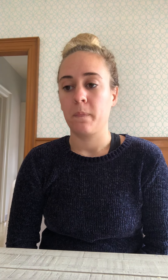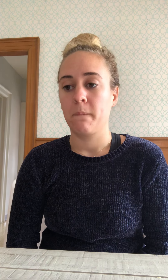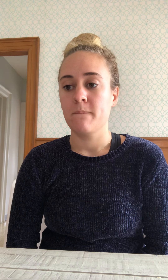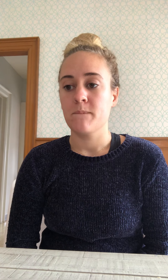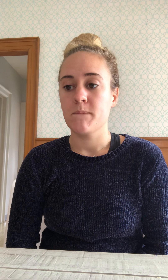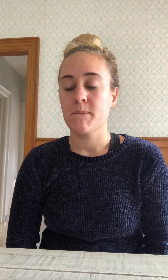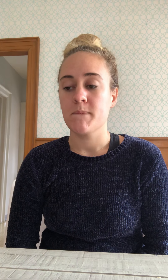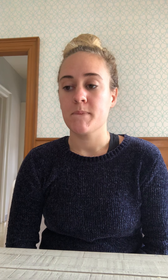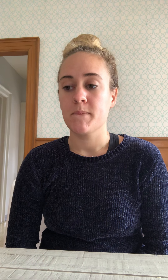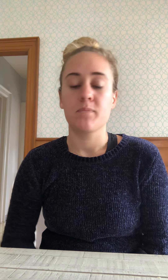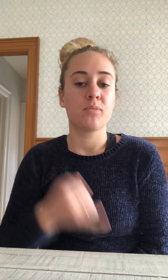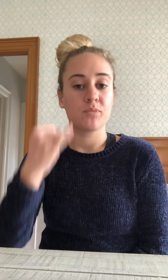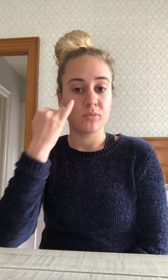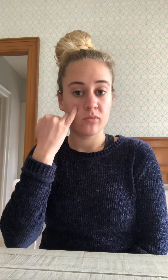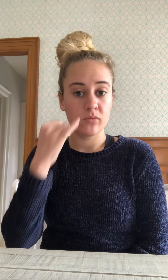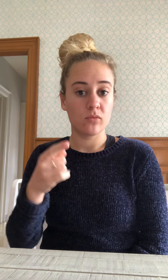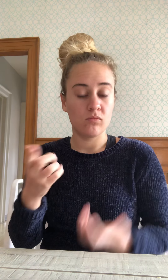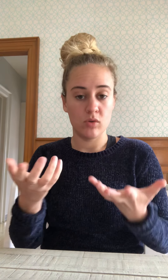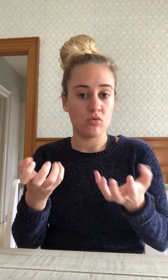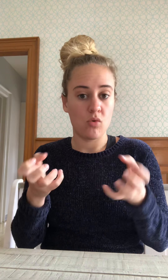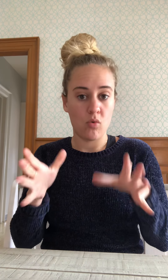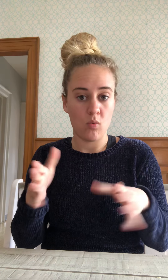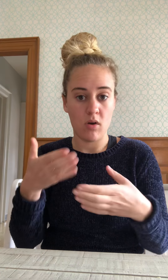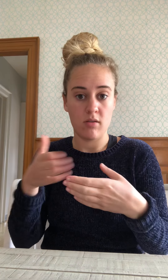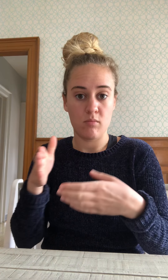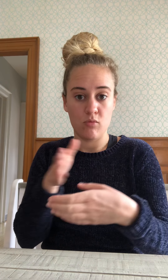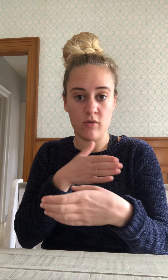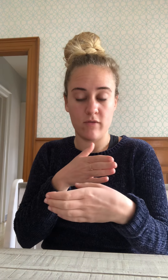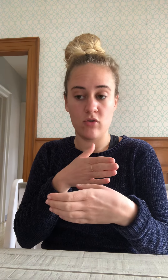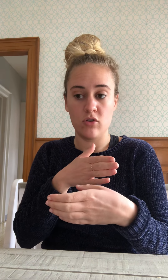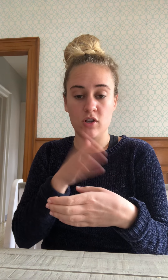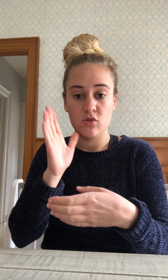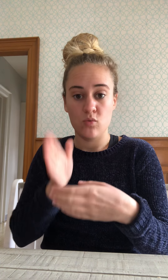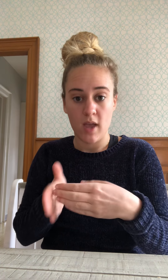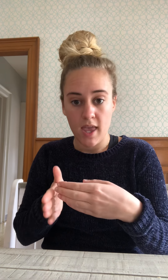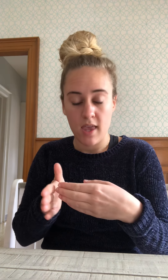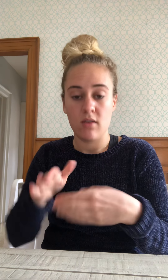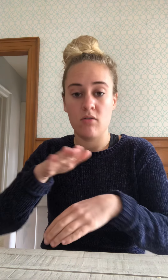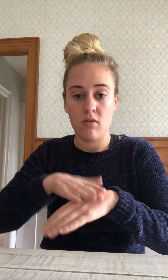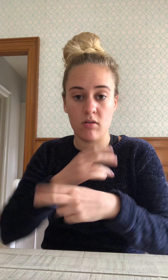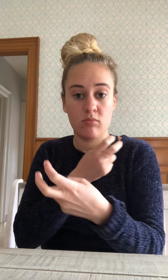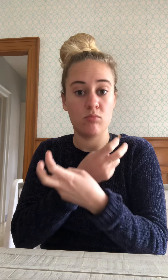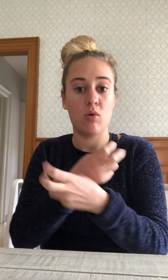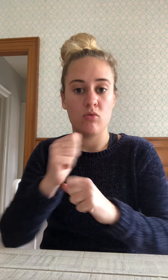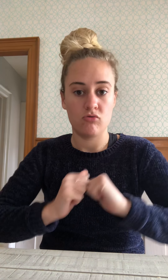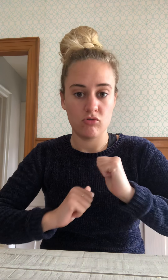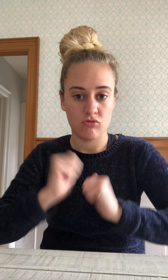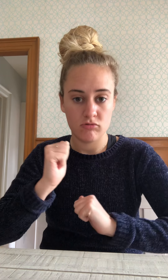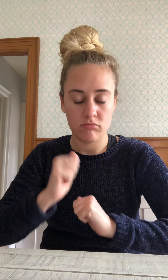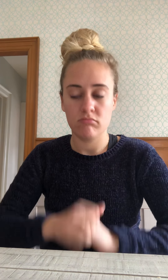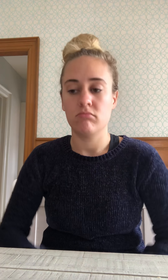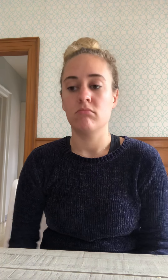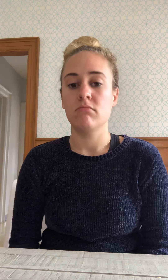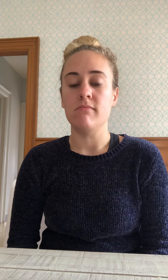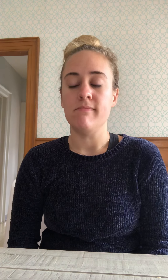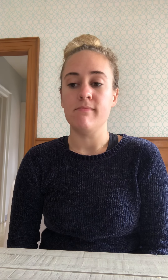Okay, if you don't want the periphery to terminate on bony structures, okay, because